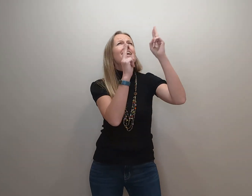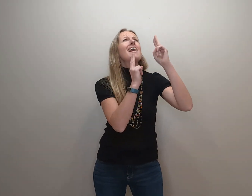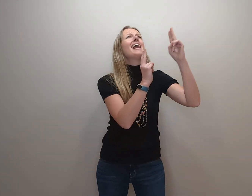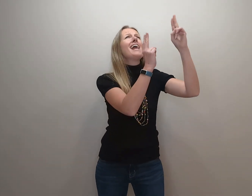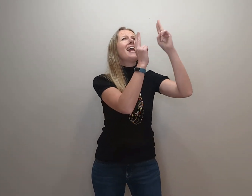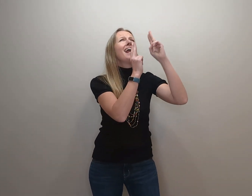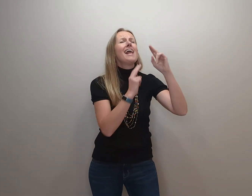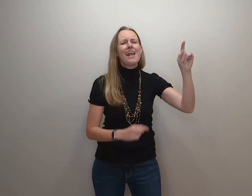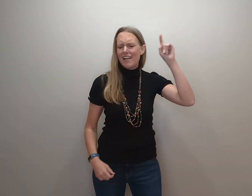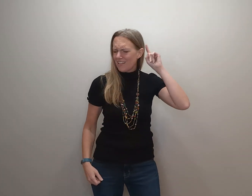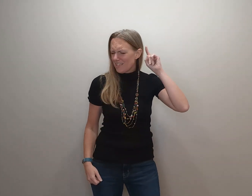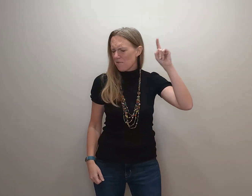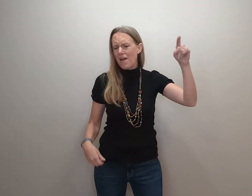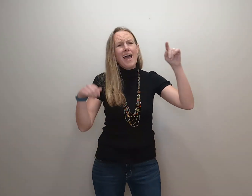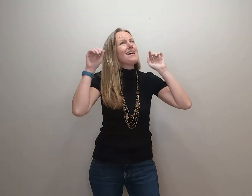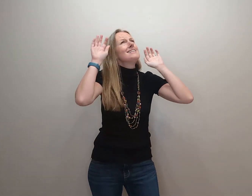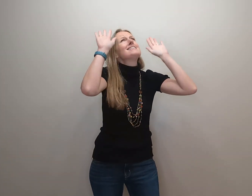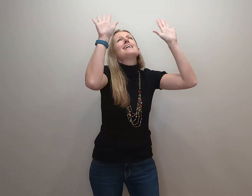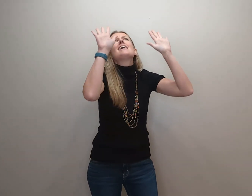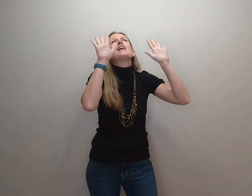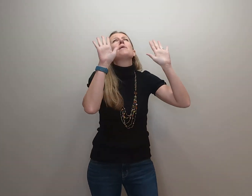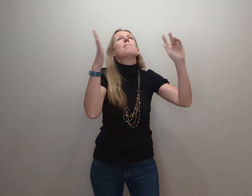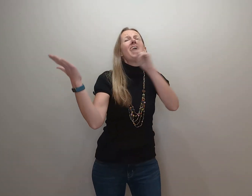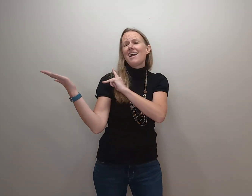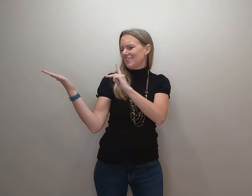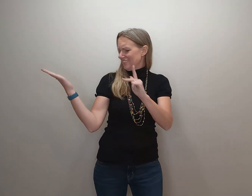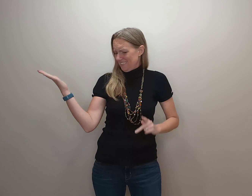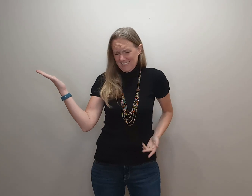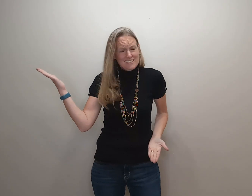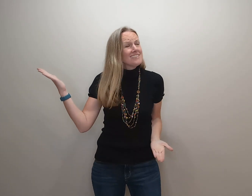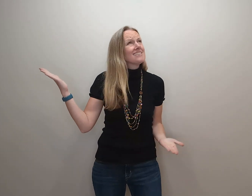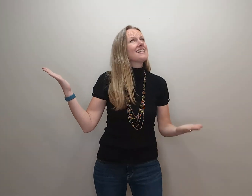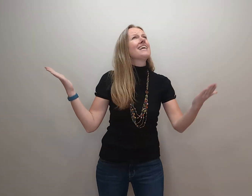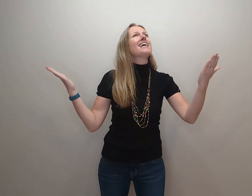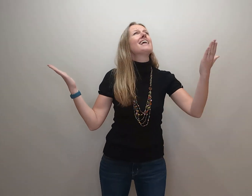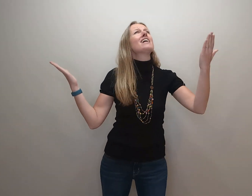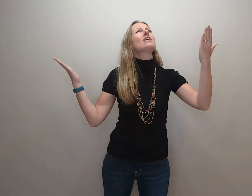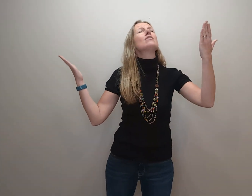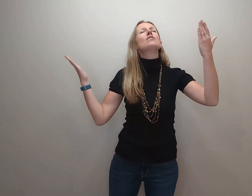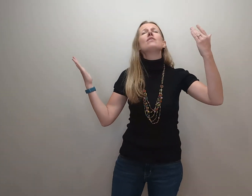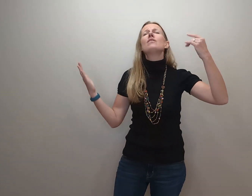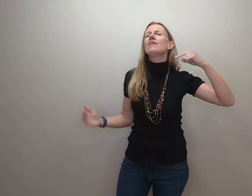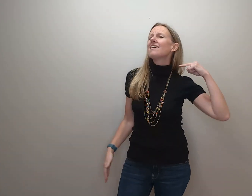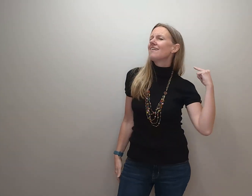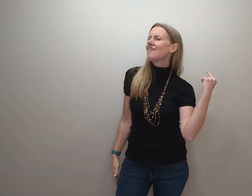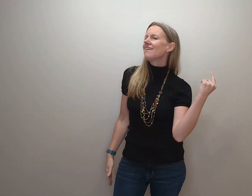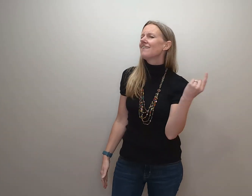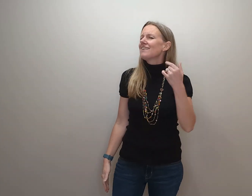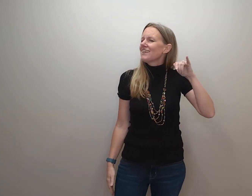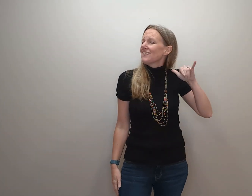and hail Him as thy matchless King through all